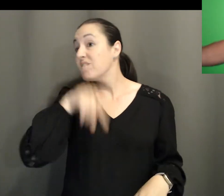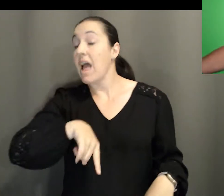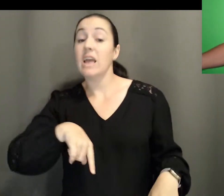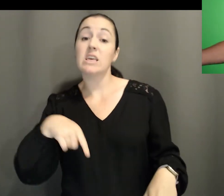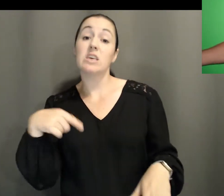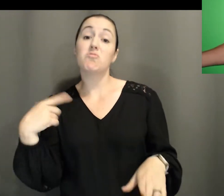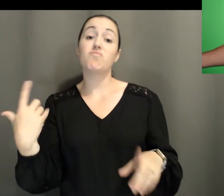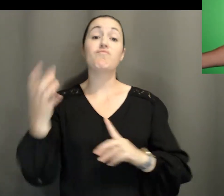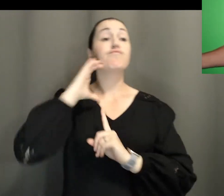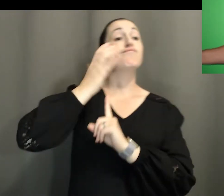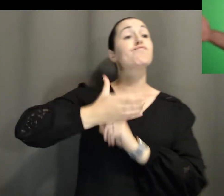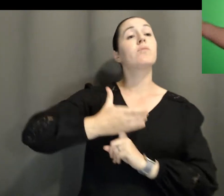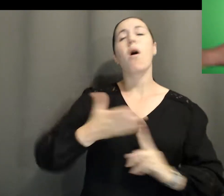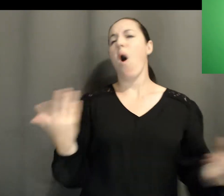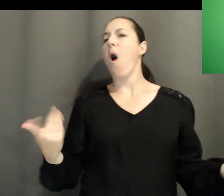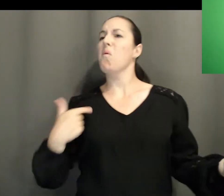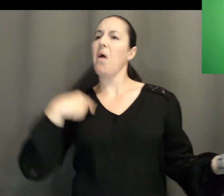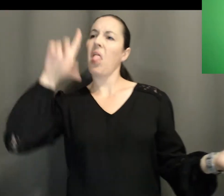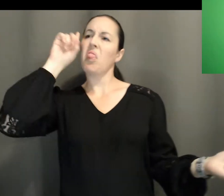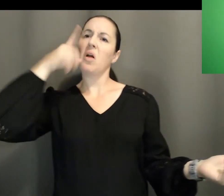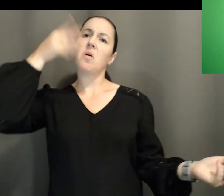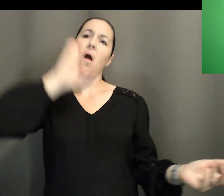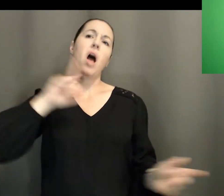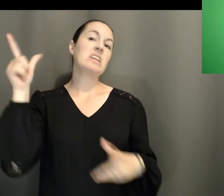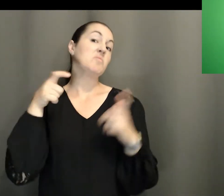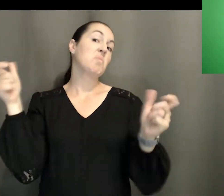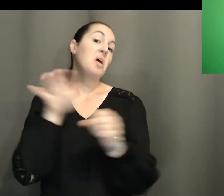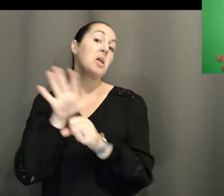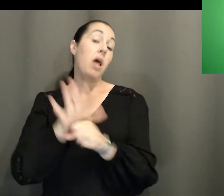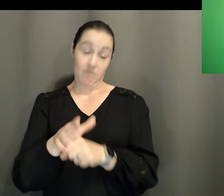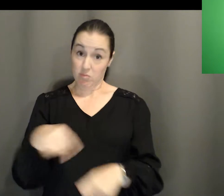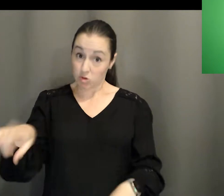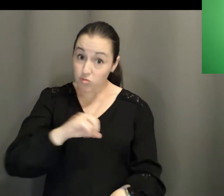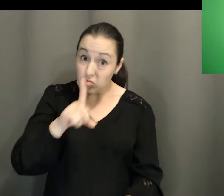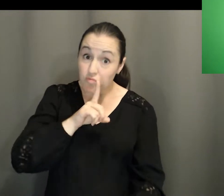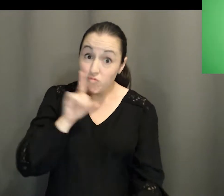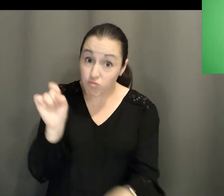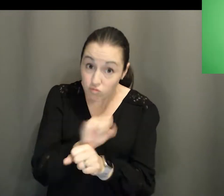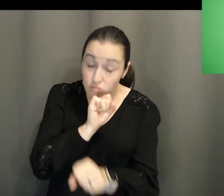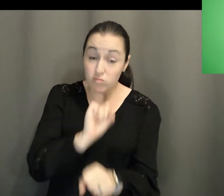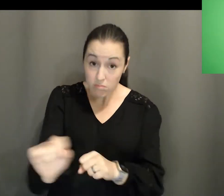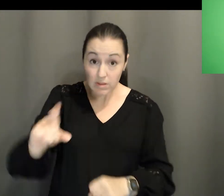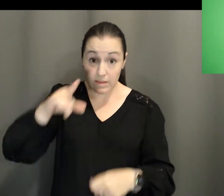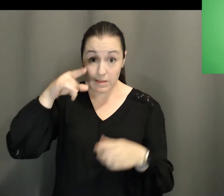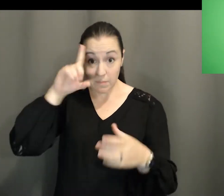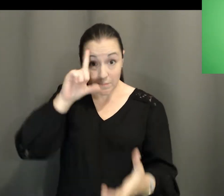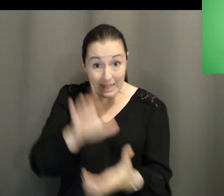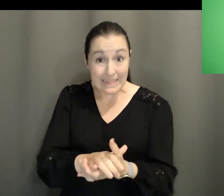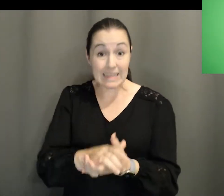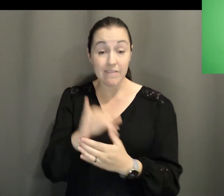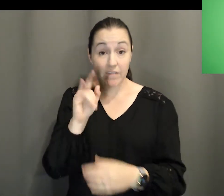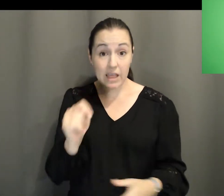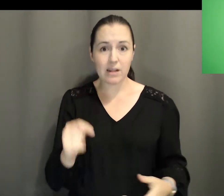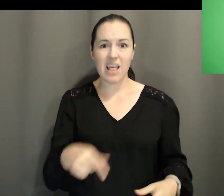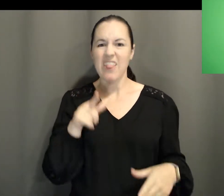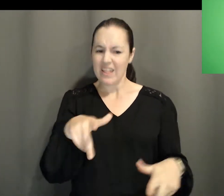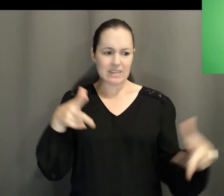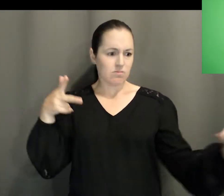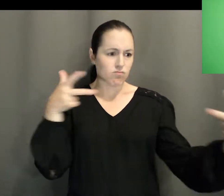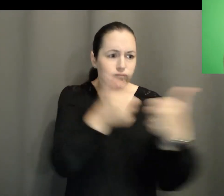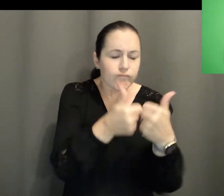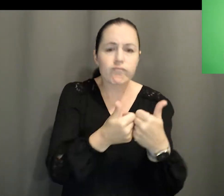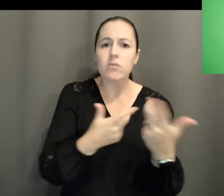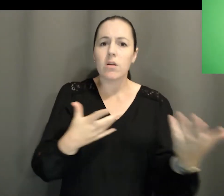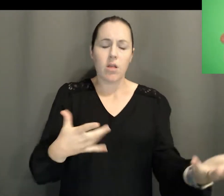on a facade that says, yeah, God's big enough, but do we really believe it? Do we really believe in that